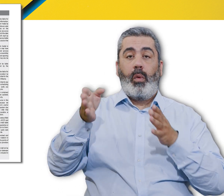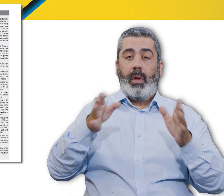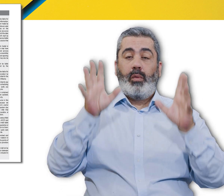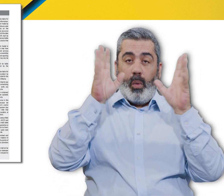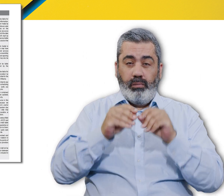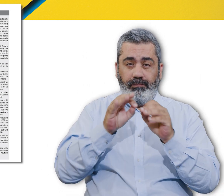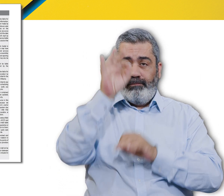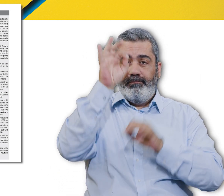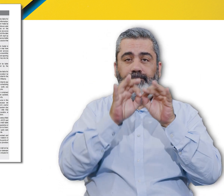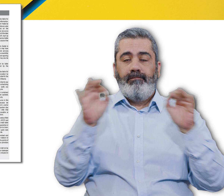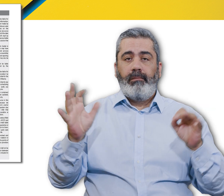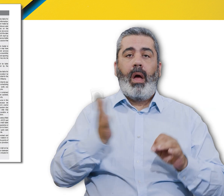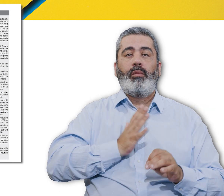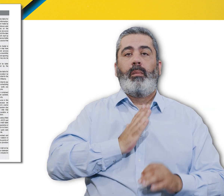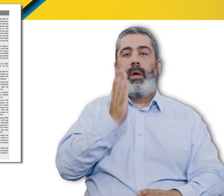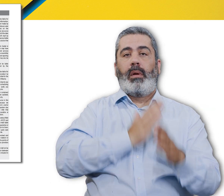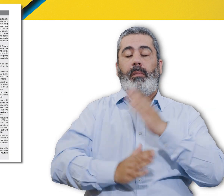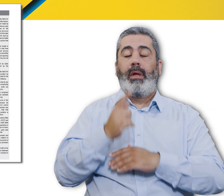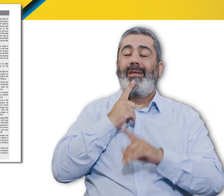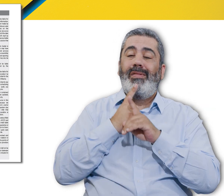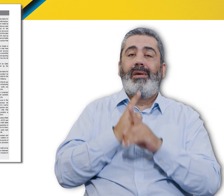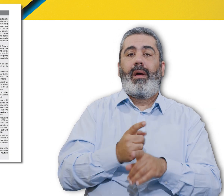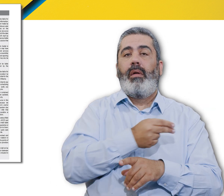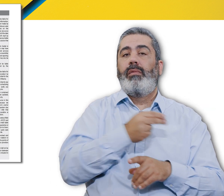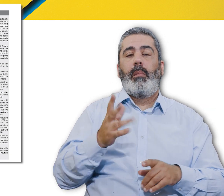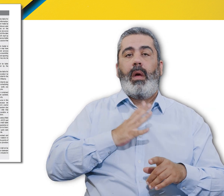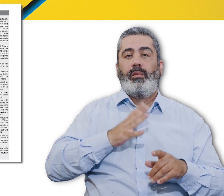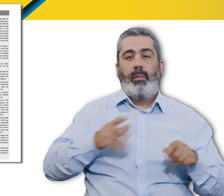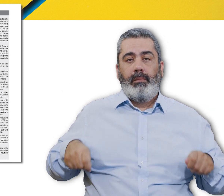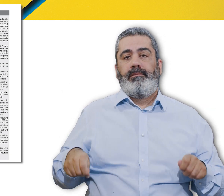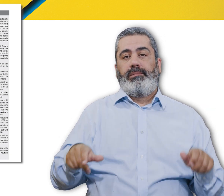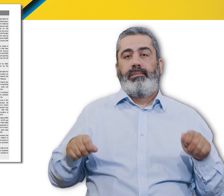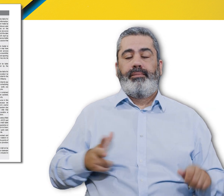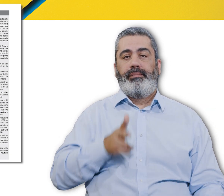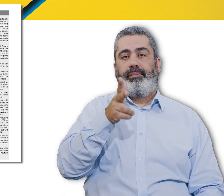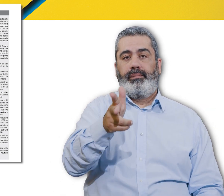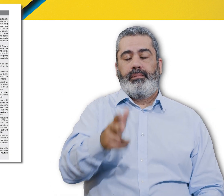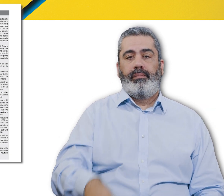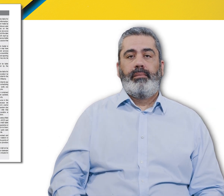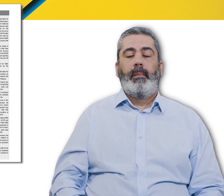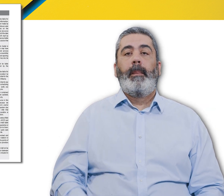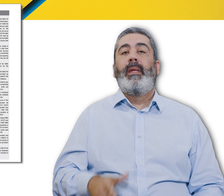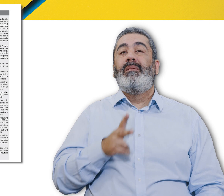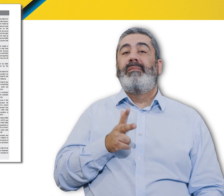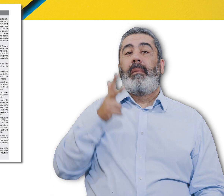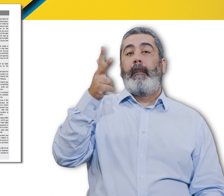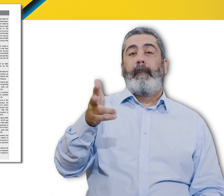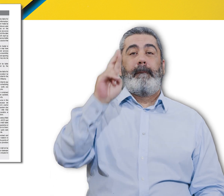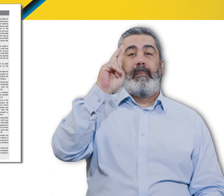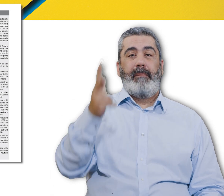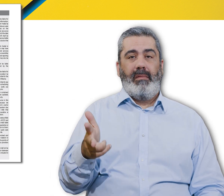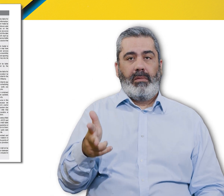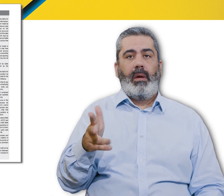of wheelchair users. Accessible room. Specially designed room intended to accommodate the needs of persons with disabilities